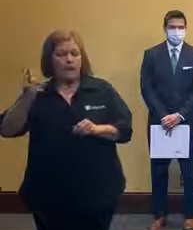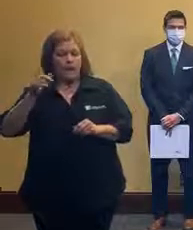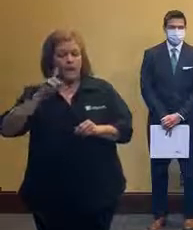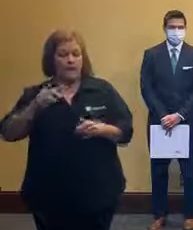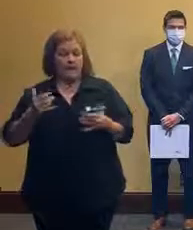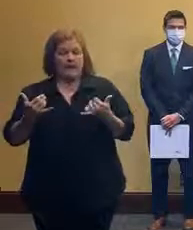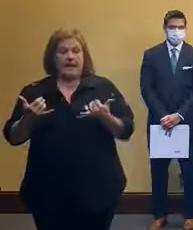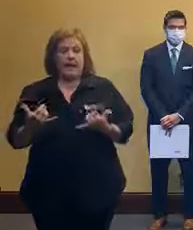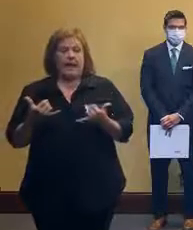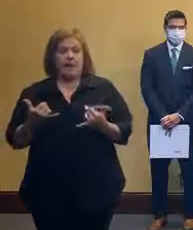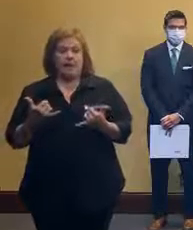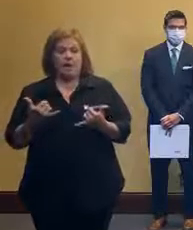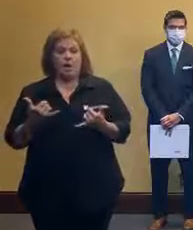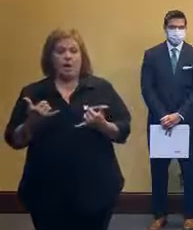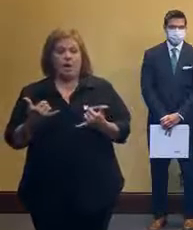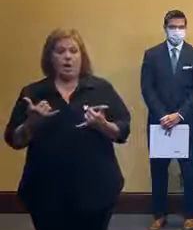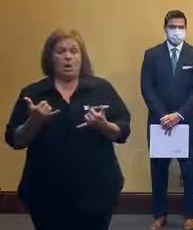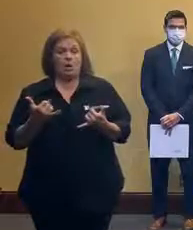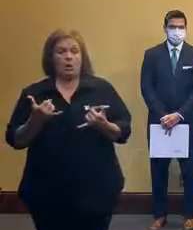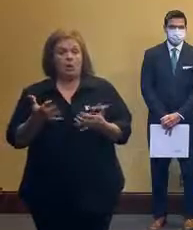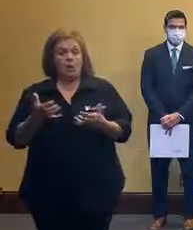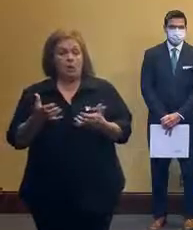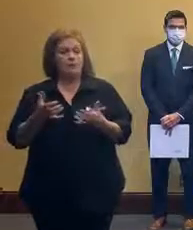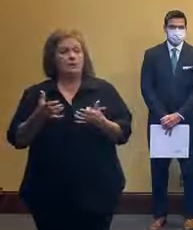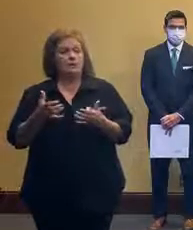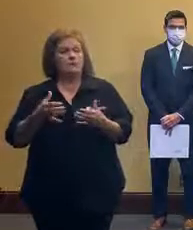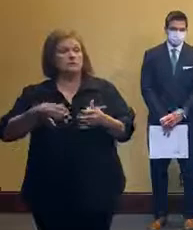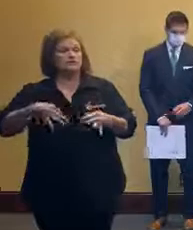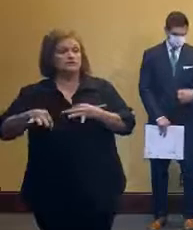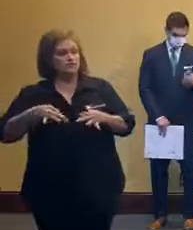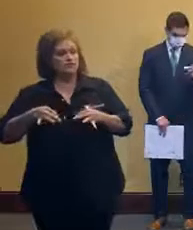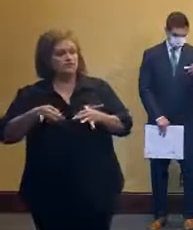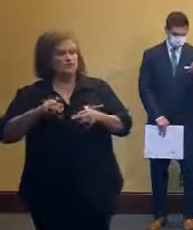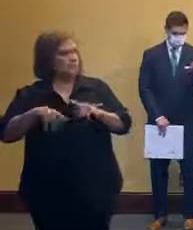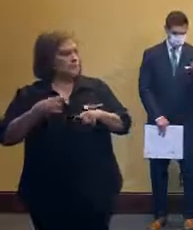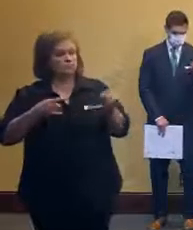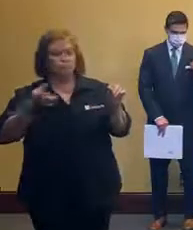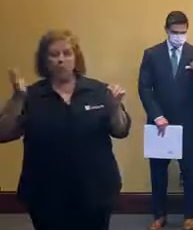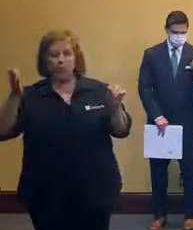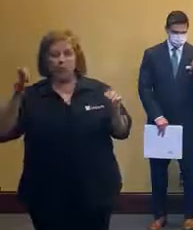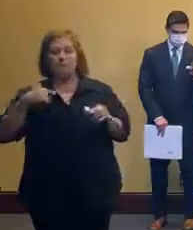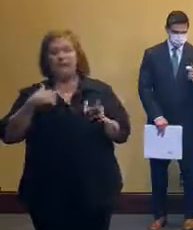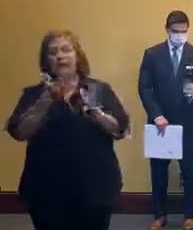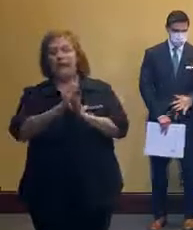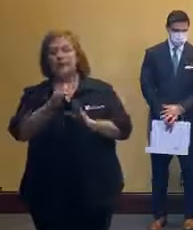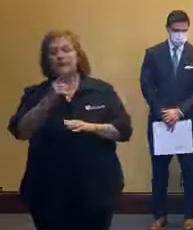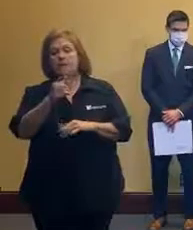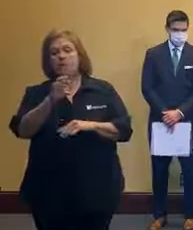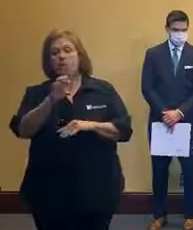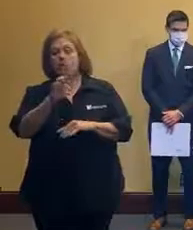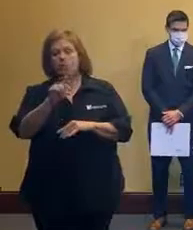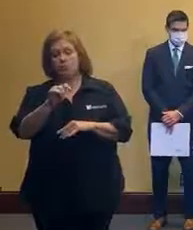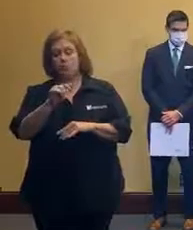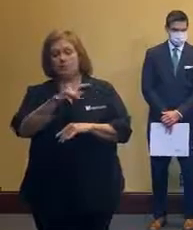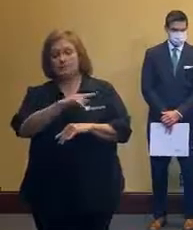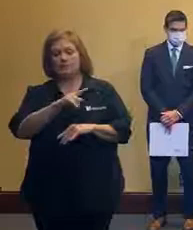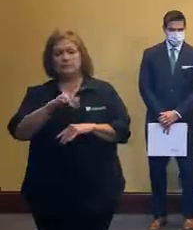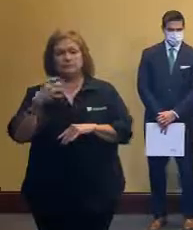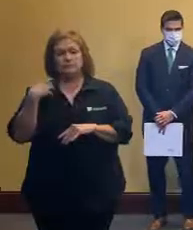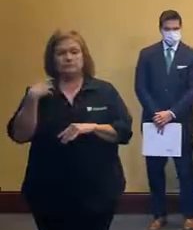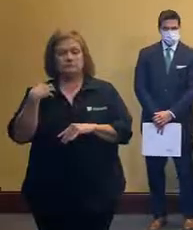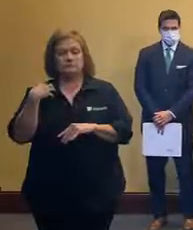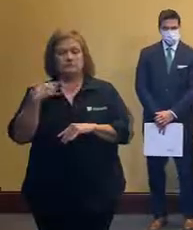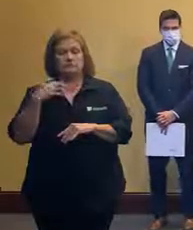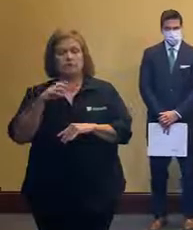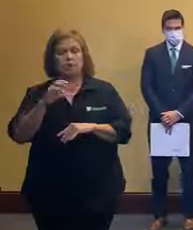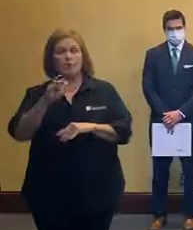time to walk you through the presentation, and I'm going to ask Gilbert, our Chief Administrative